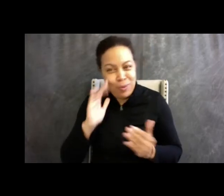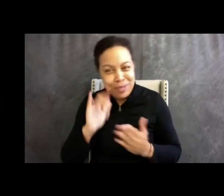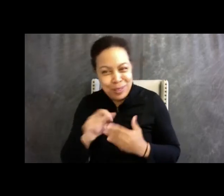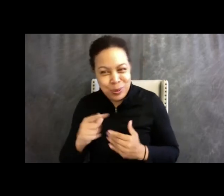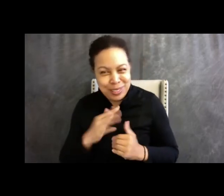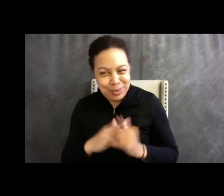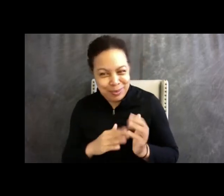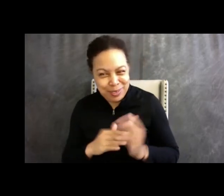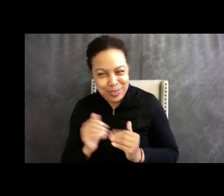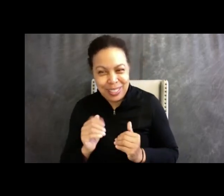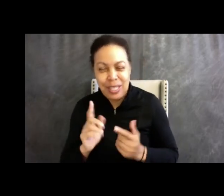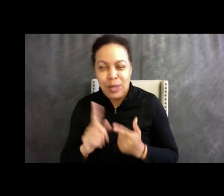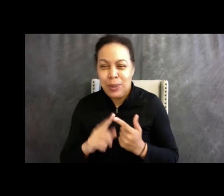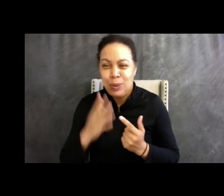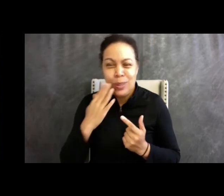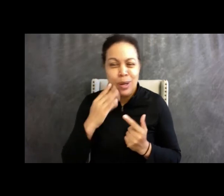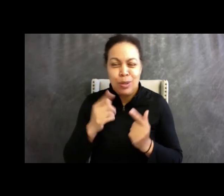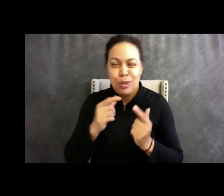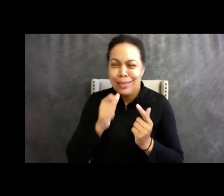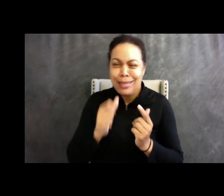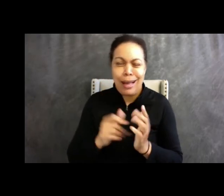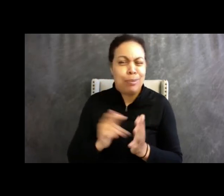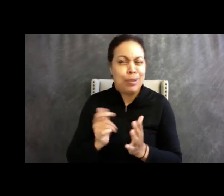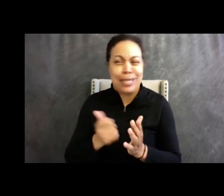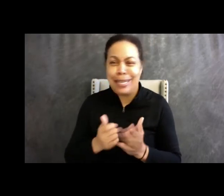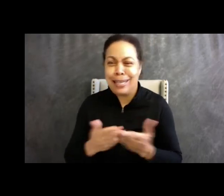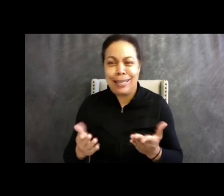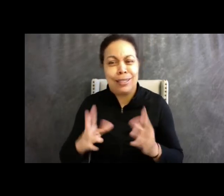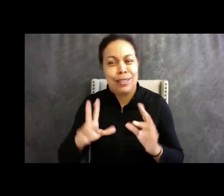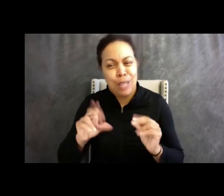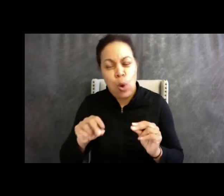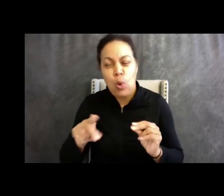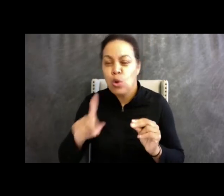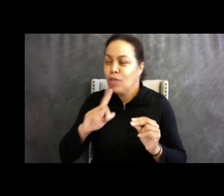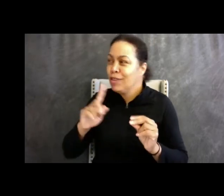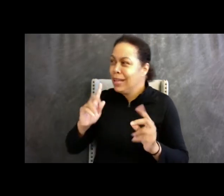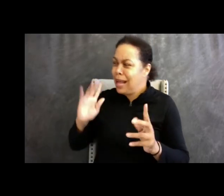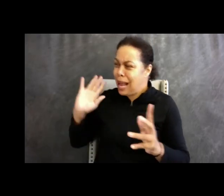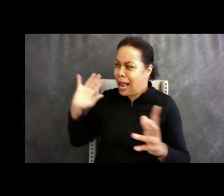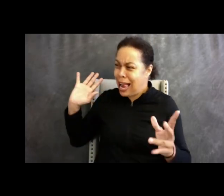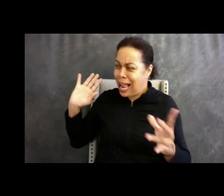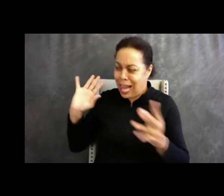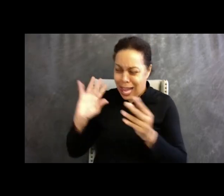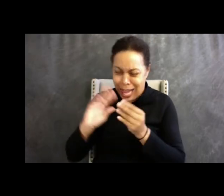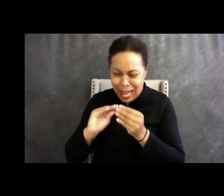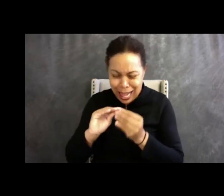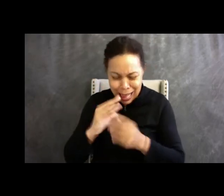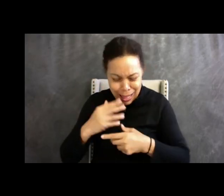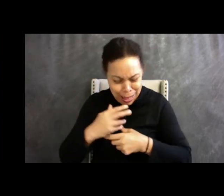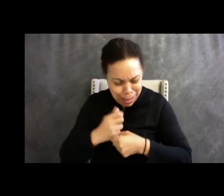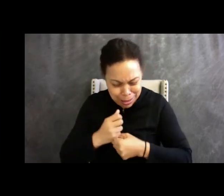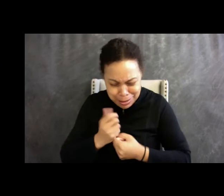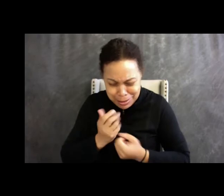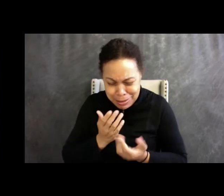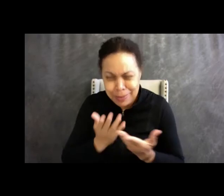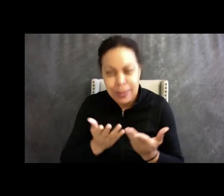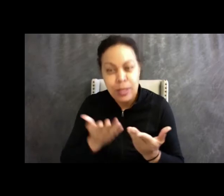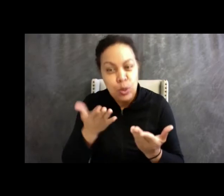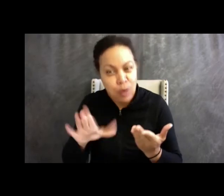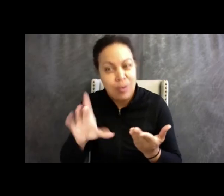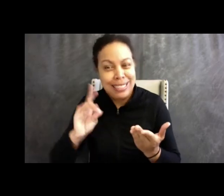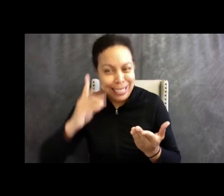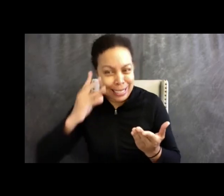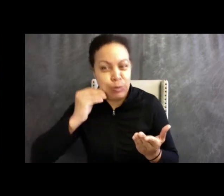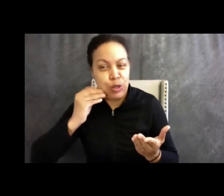not making anything. You are distilling an experience. You have already experienced it. You have